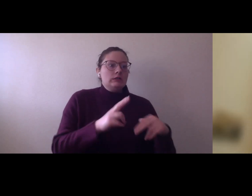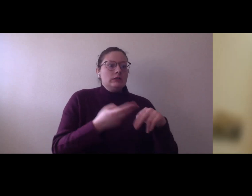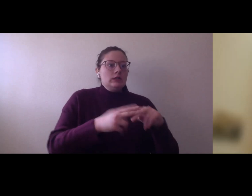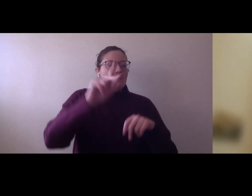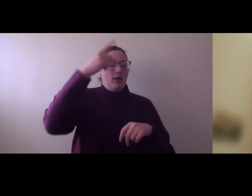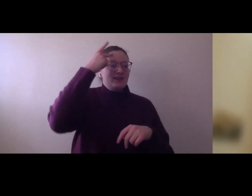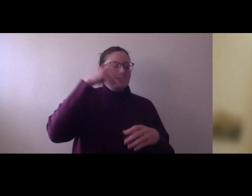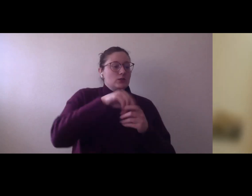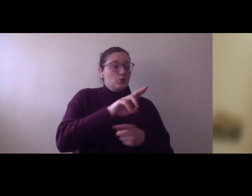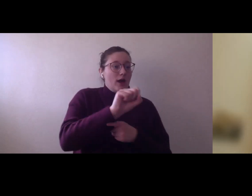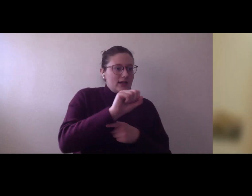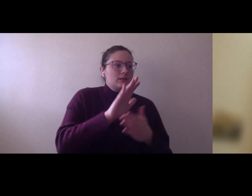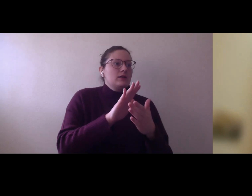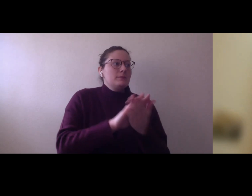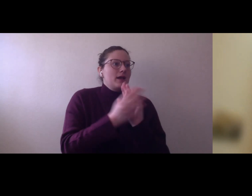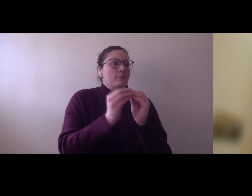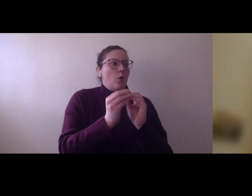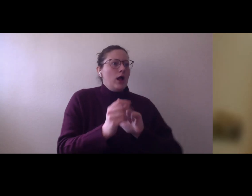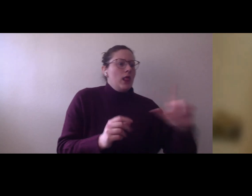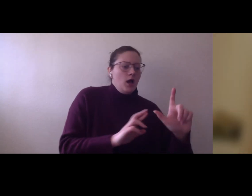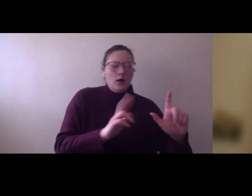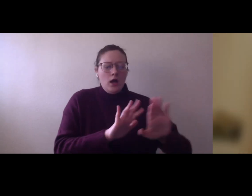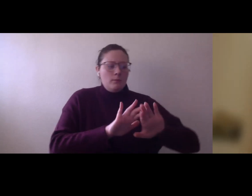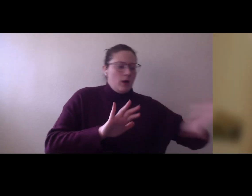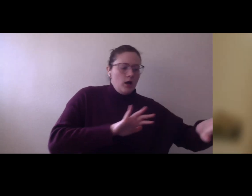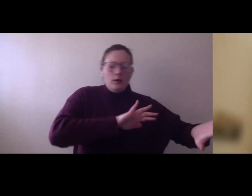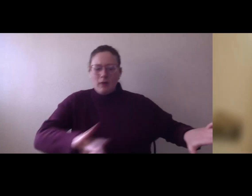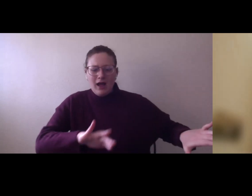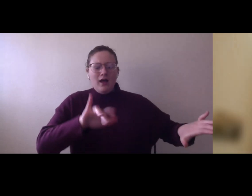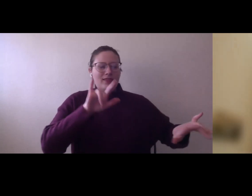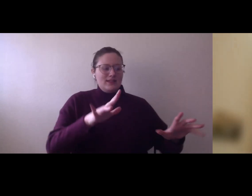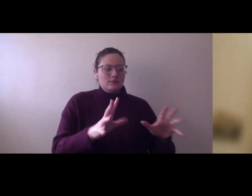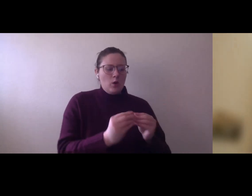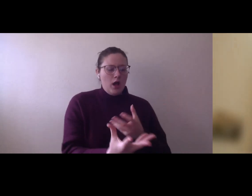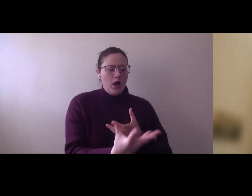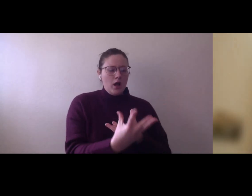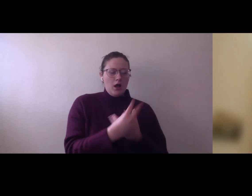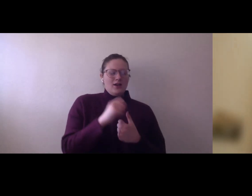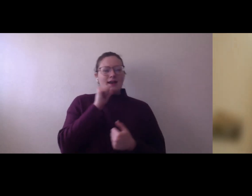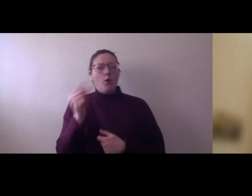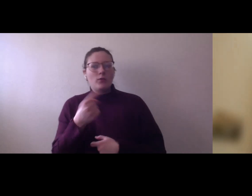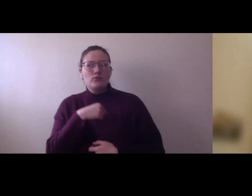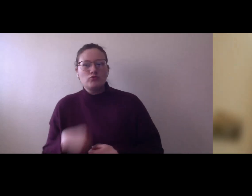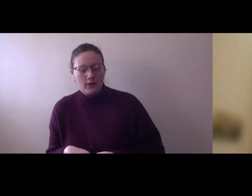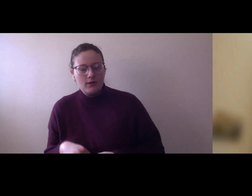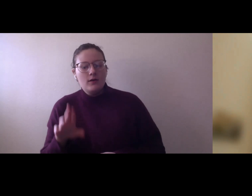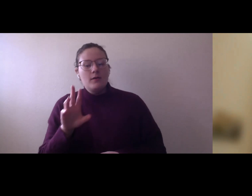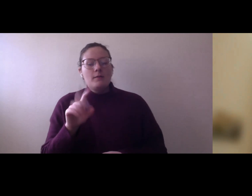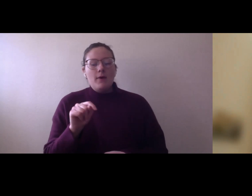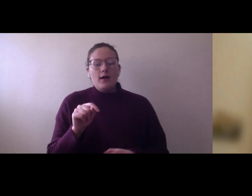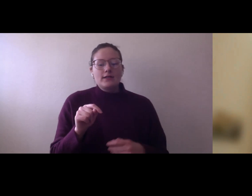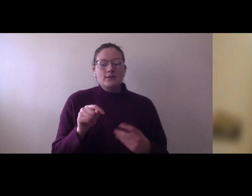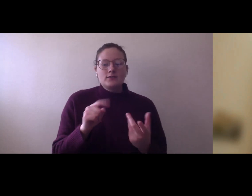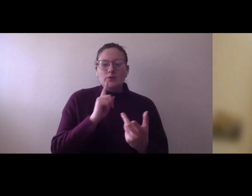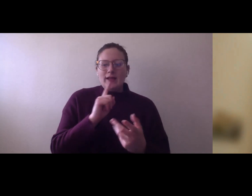right, and this turning inward. So this is, not just China, but rather this more extreme